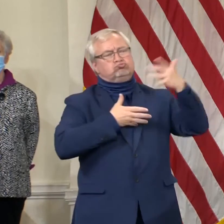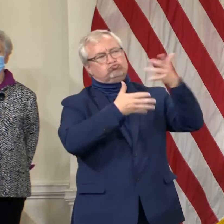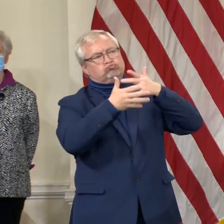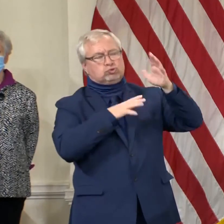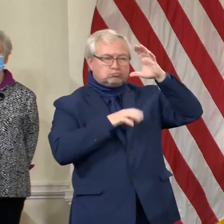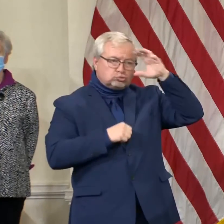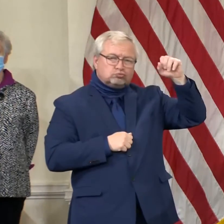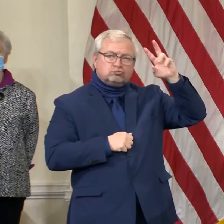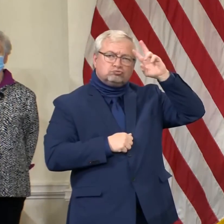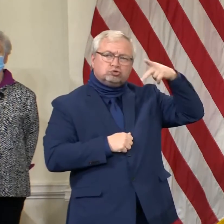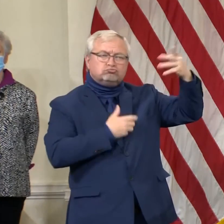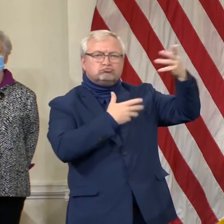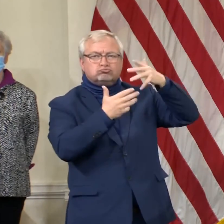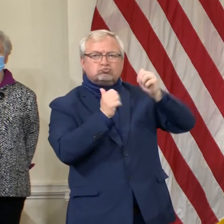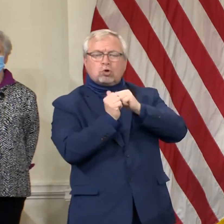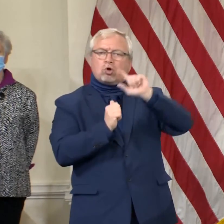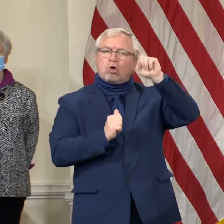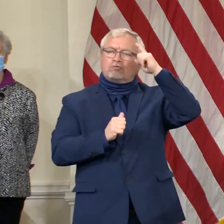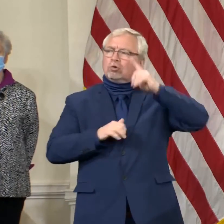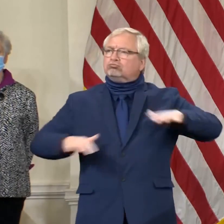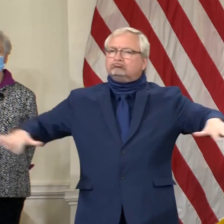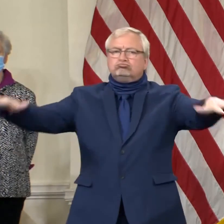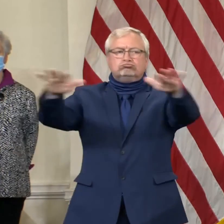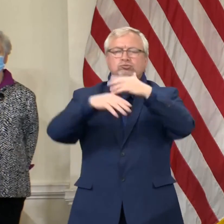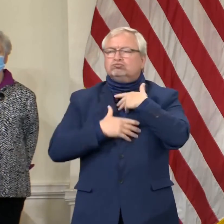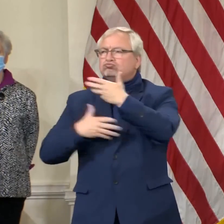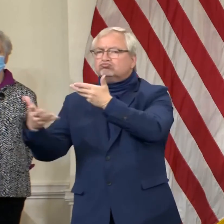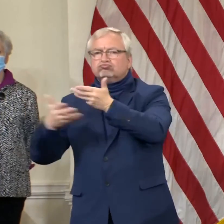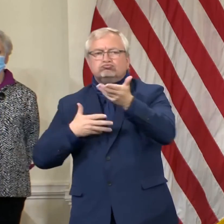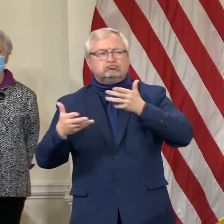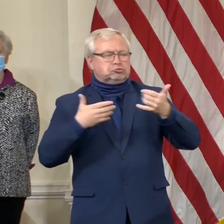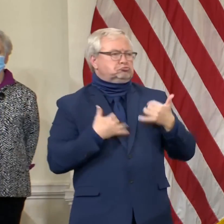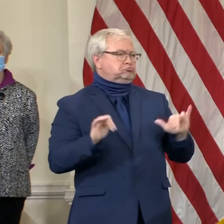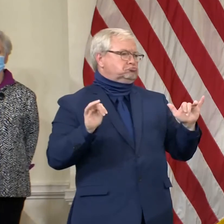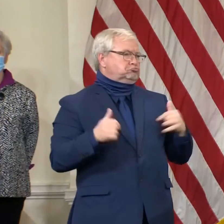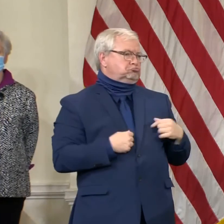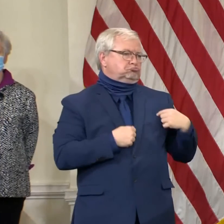other governors, and I've had calls every couple of days with them at the White House.